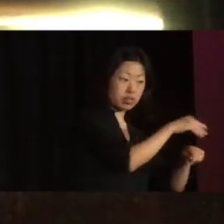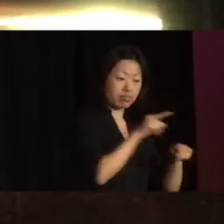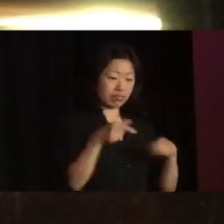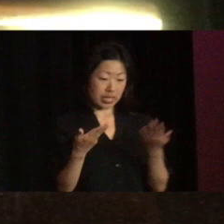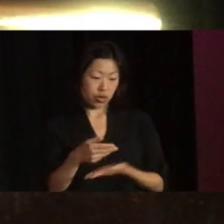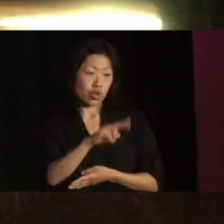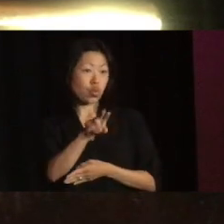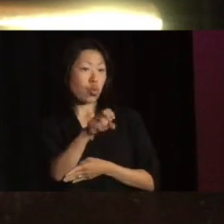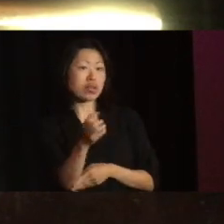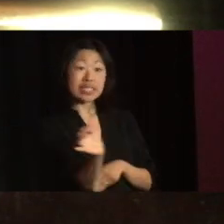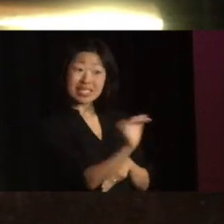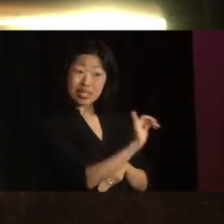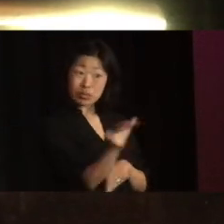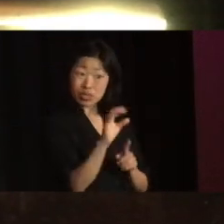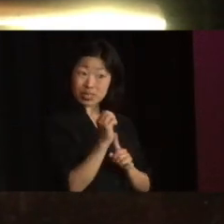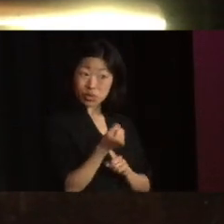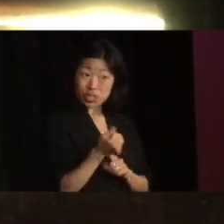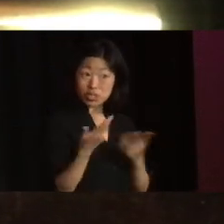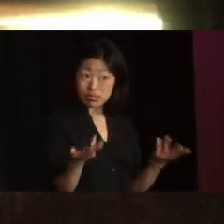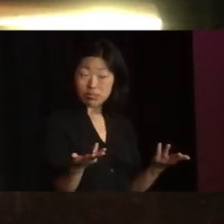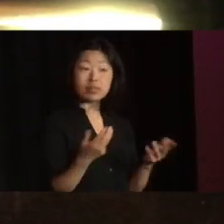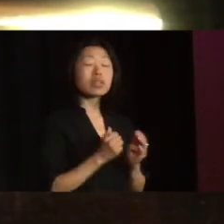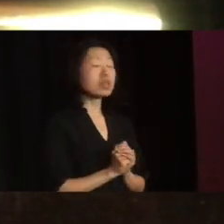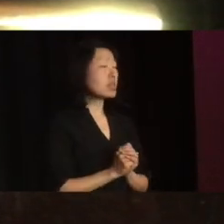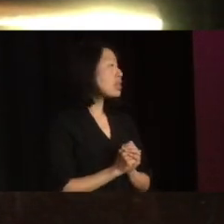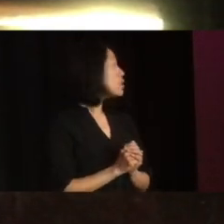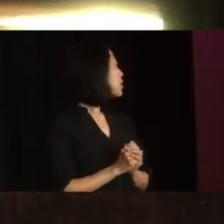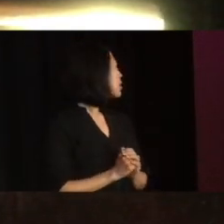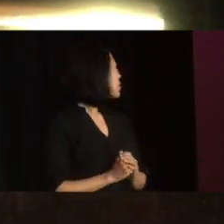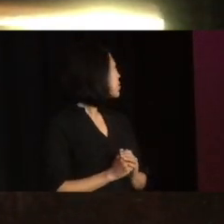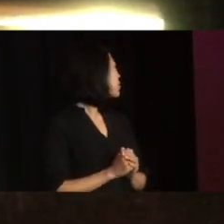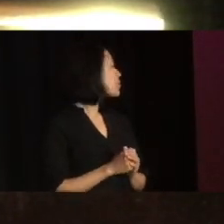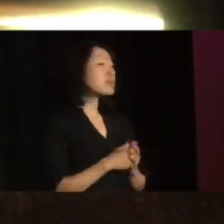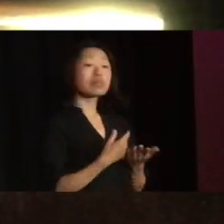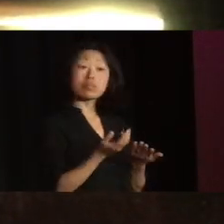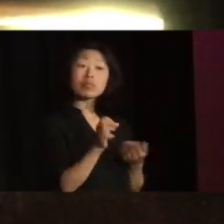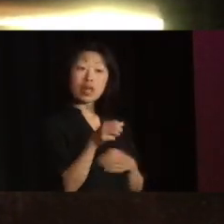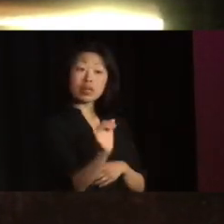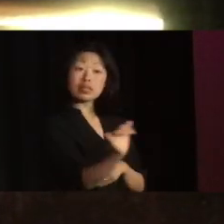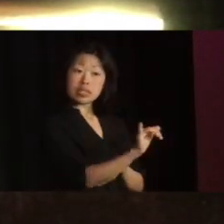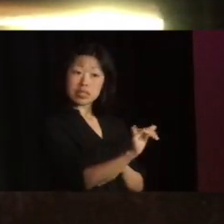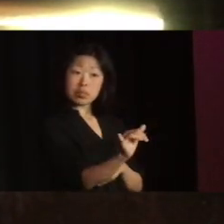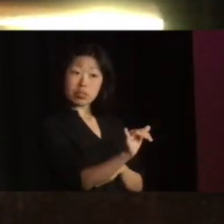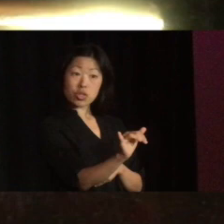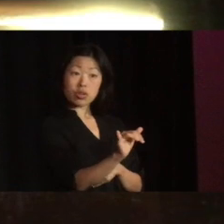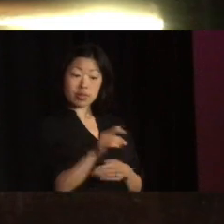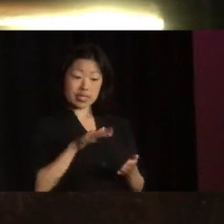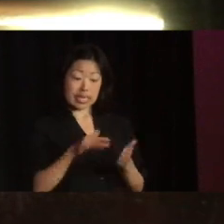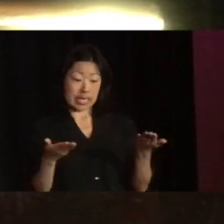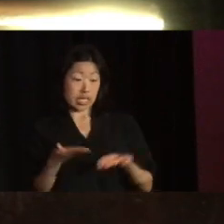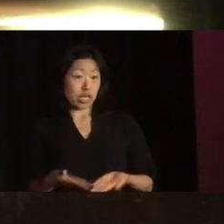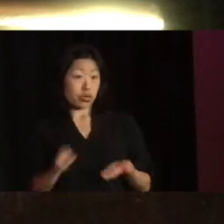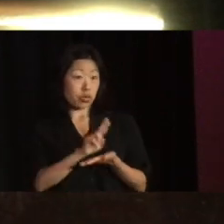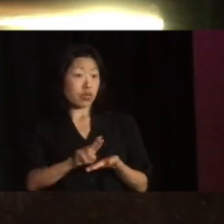cohort of Swedish adoptees. And similarly, in the study here,